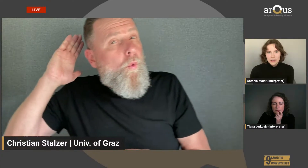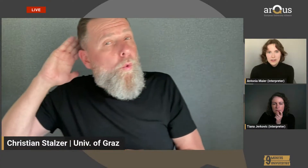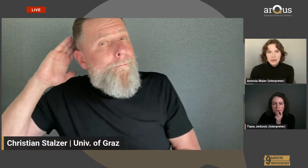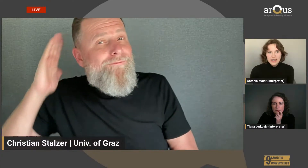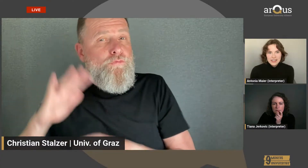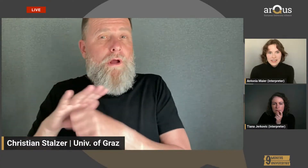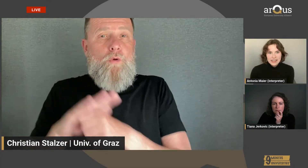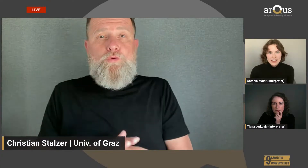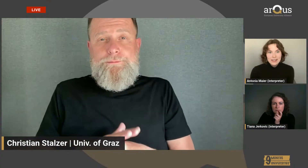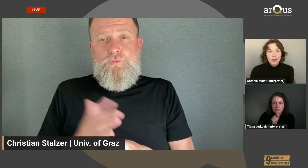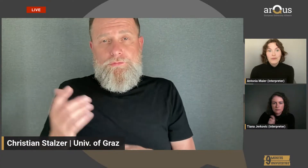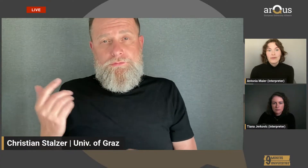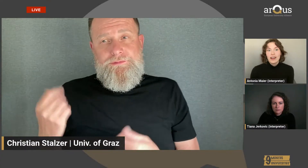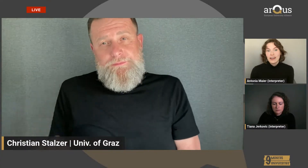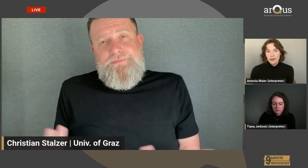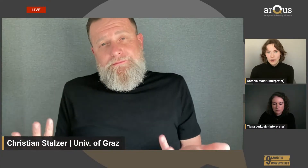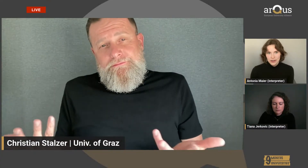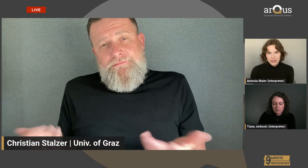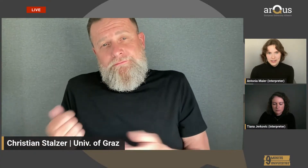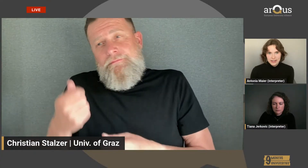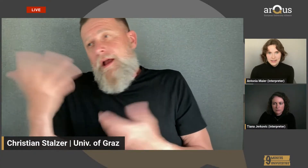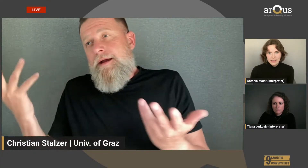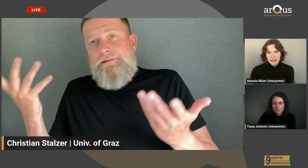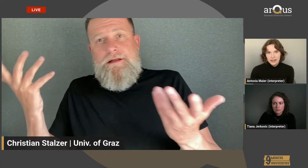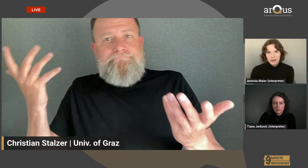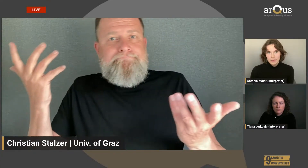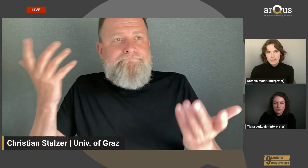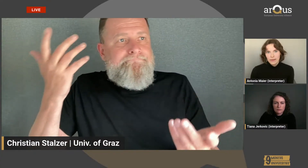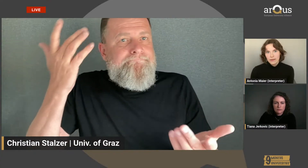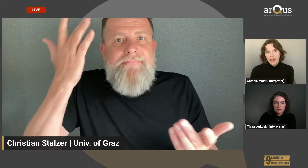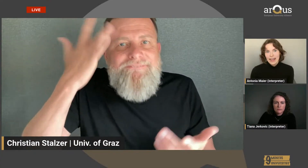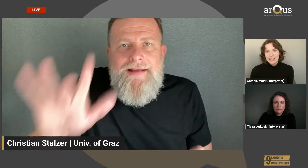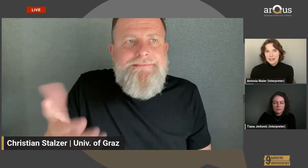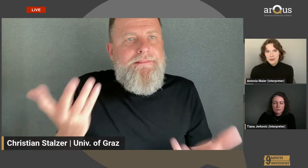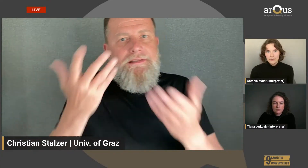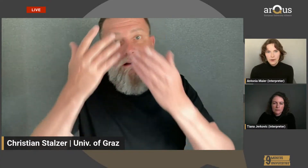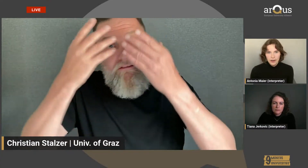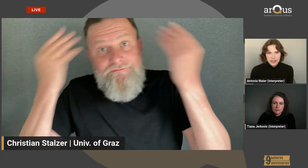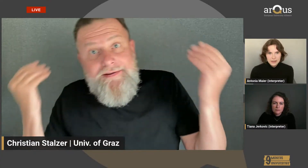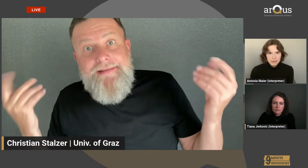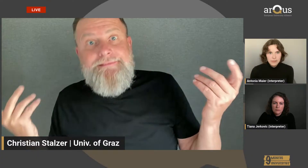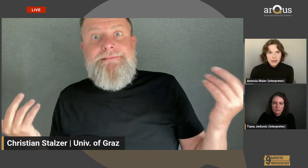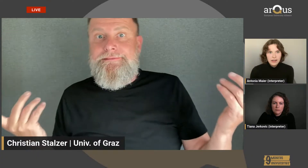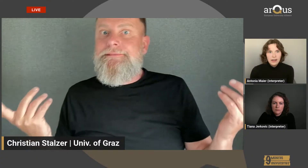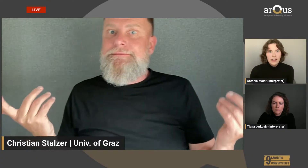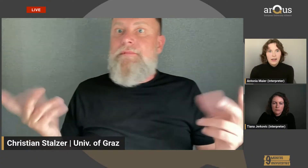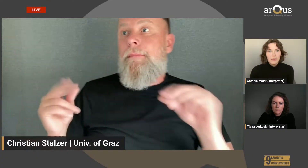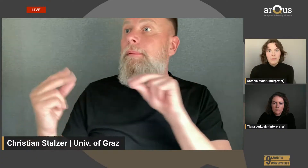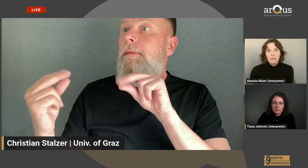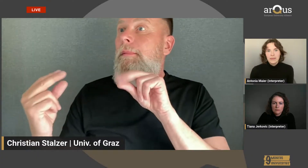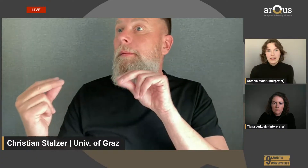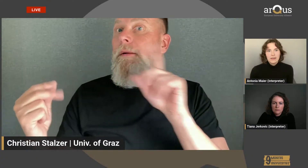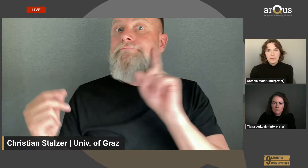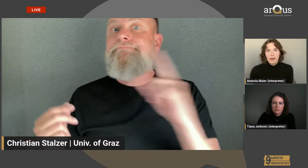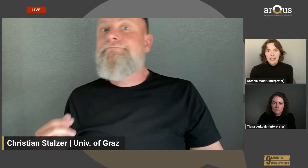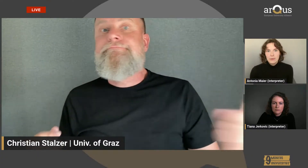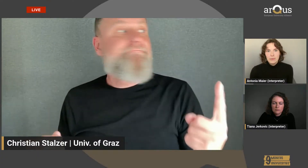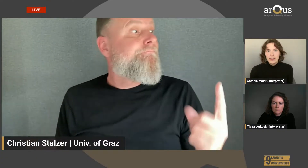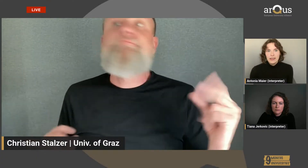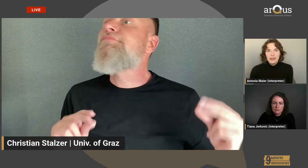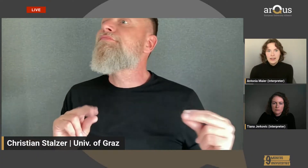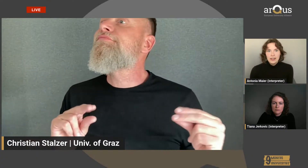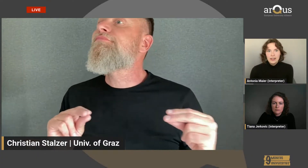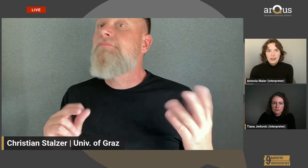are also instances of unconscious acts of autism that